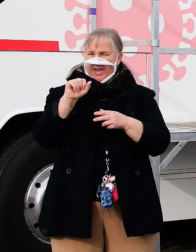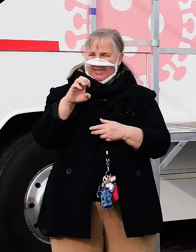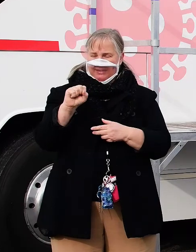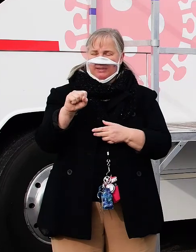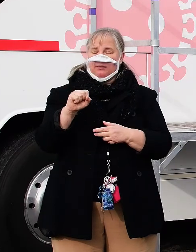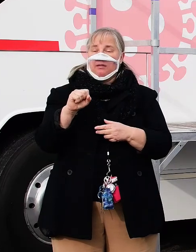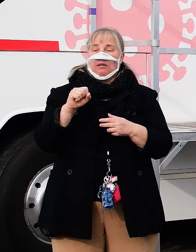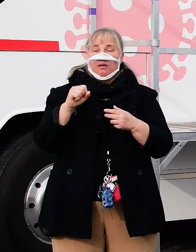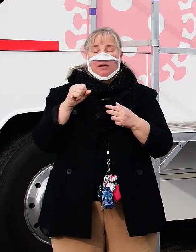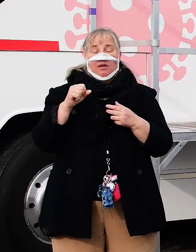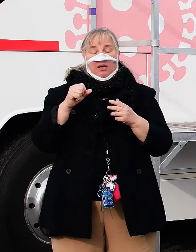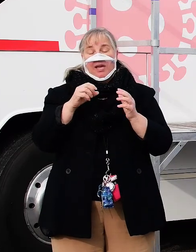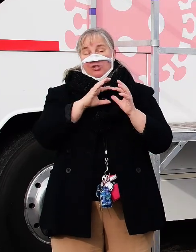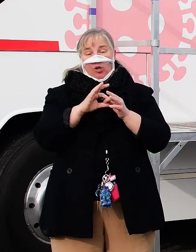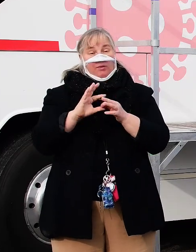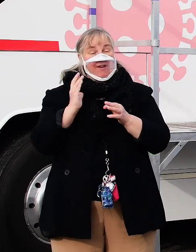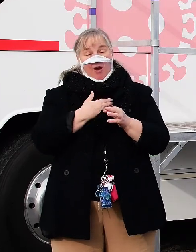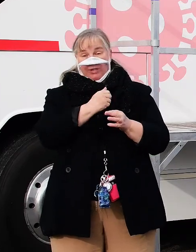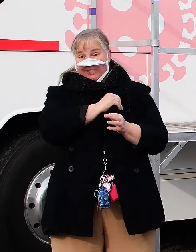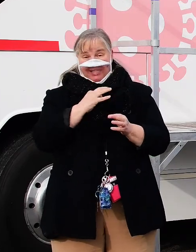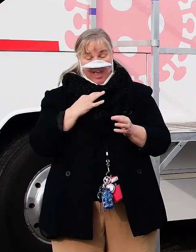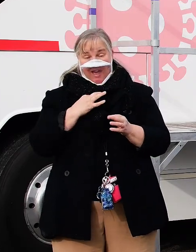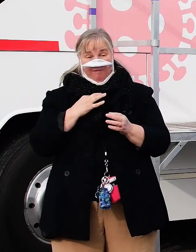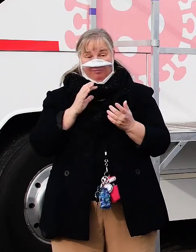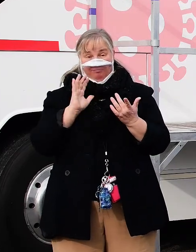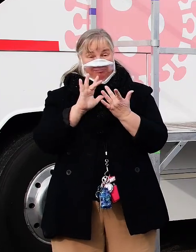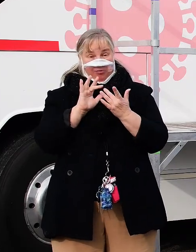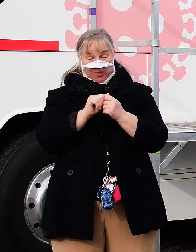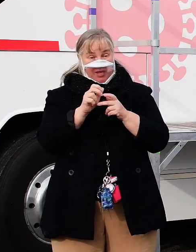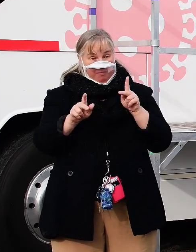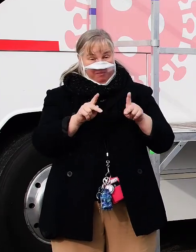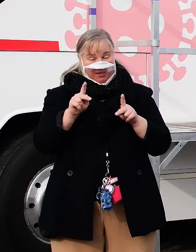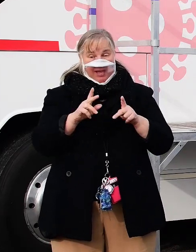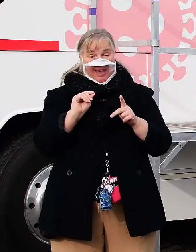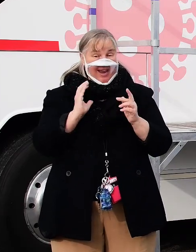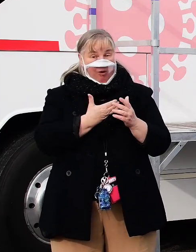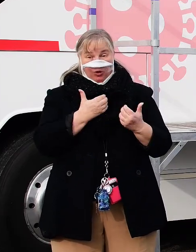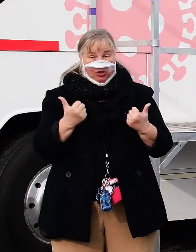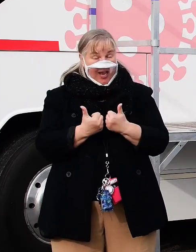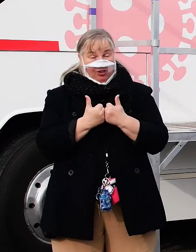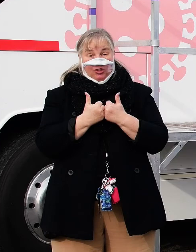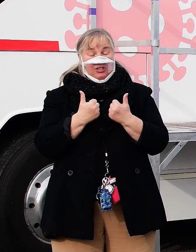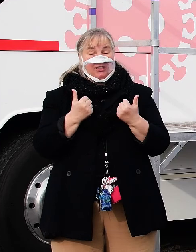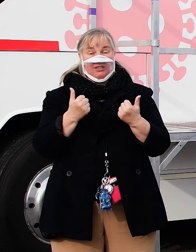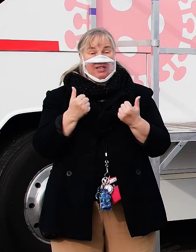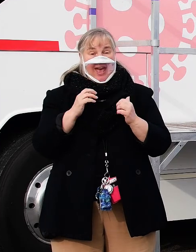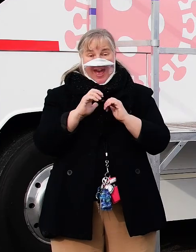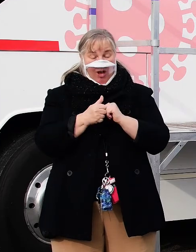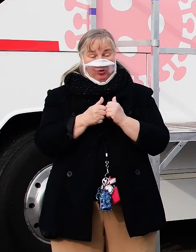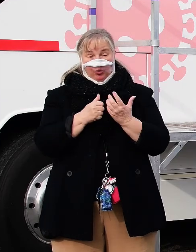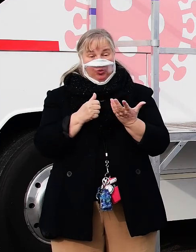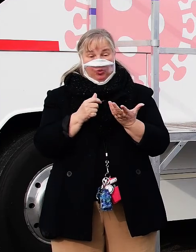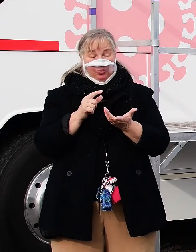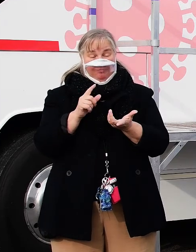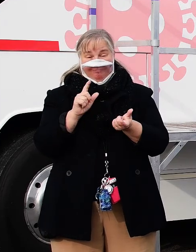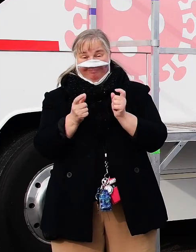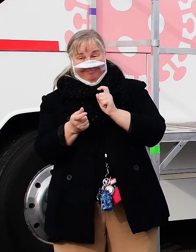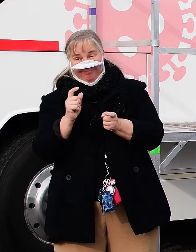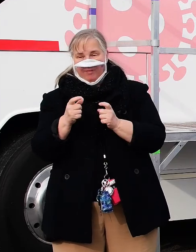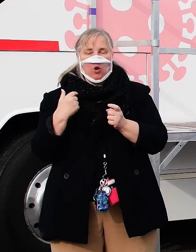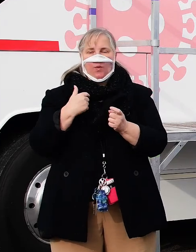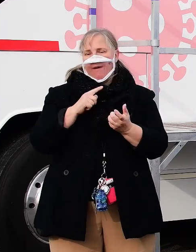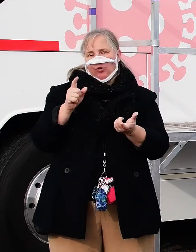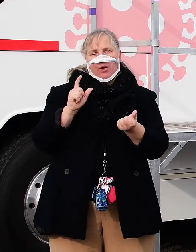front-facing staff and our challenges and how we've been kind of getting around it, You know, we've had to adapt and be creative.